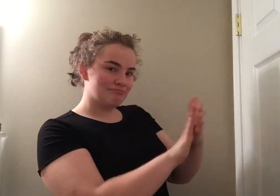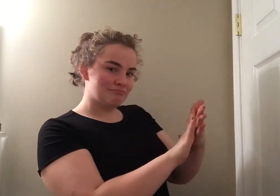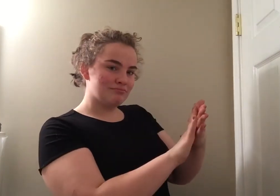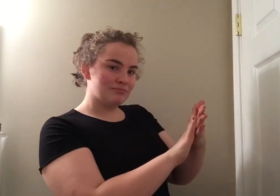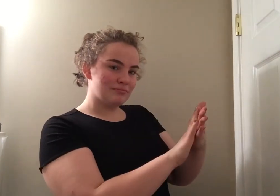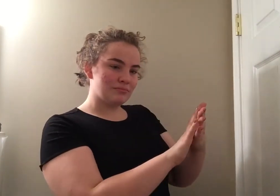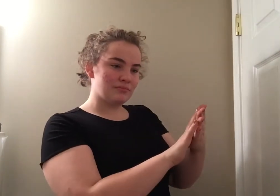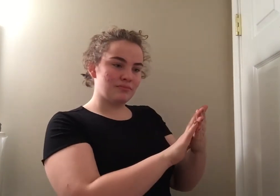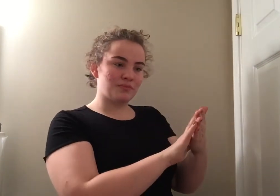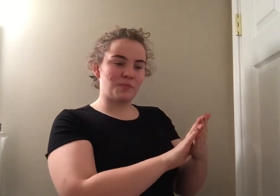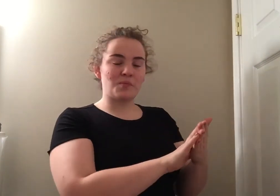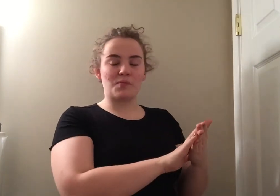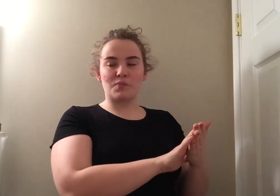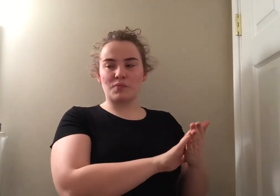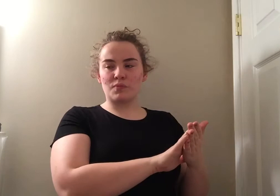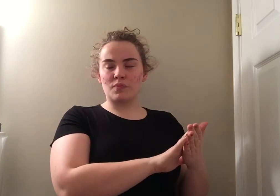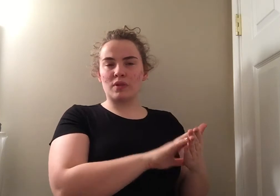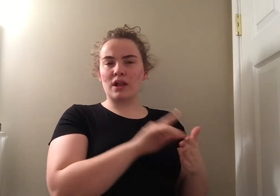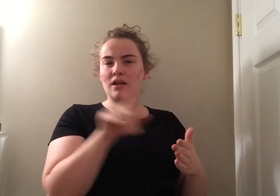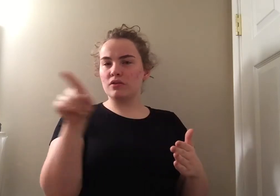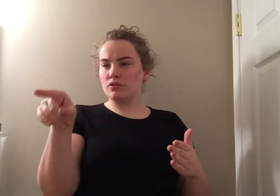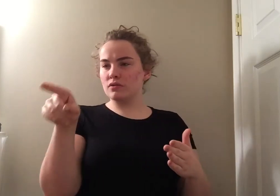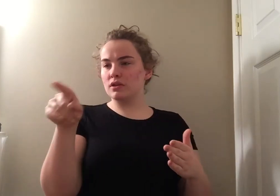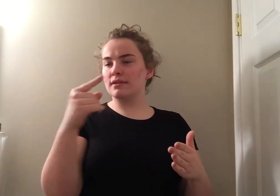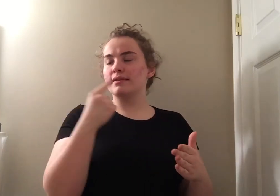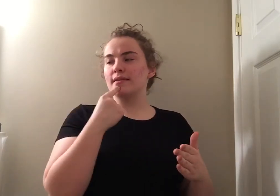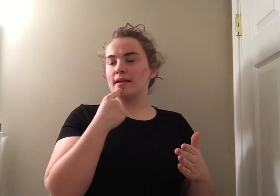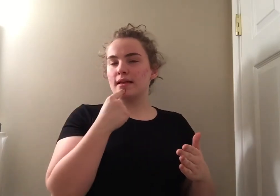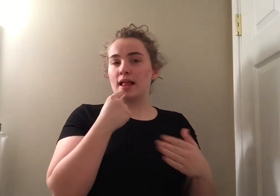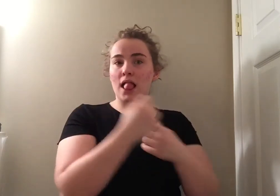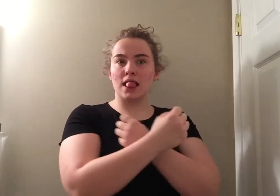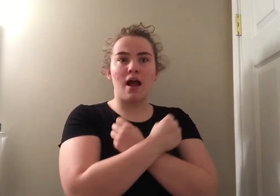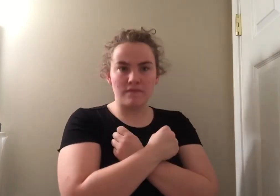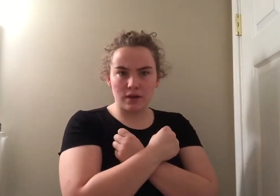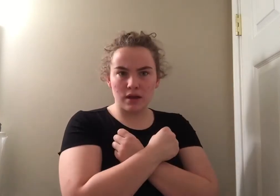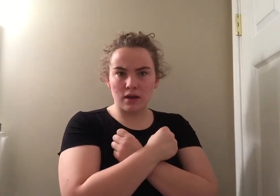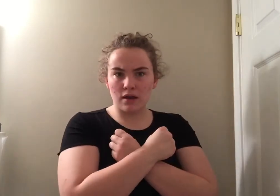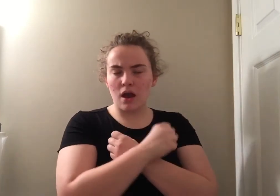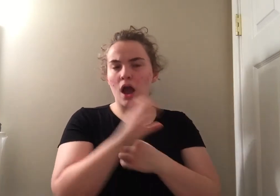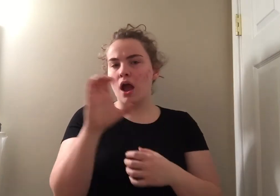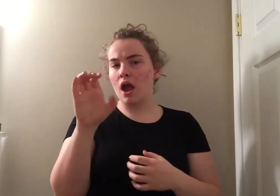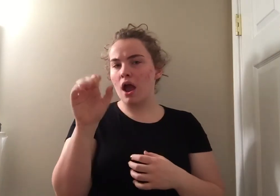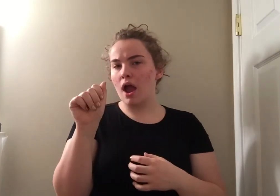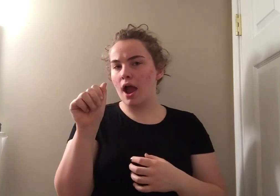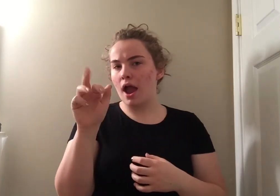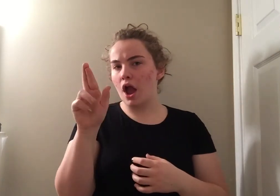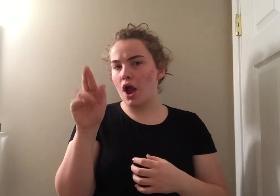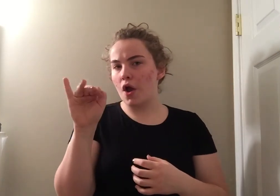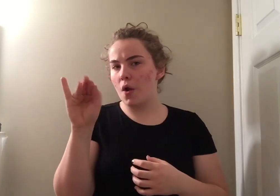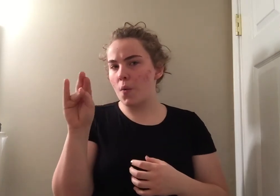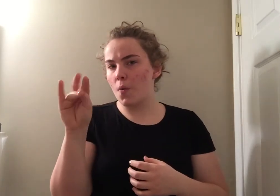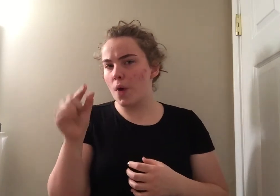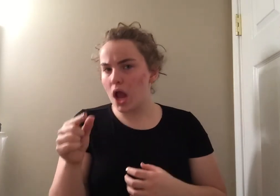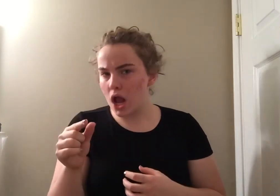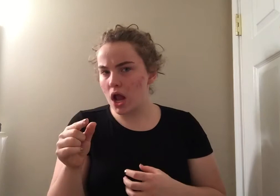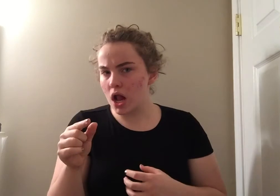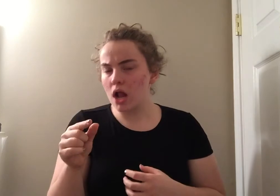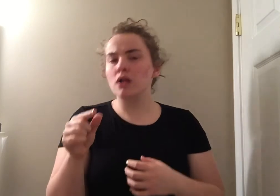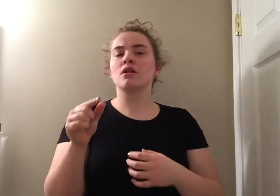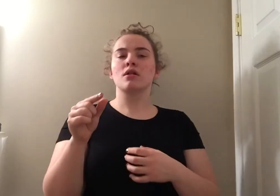Mayana shared loving. No, I didn't. Loving, caring. Let's put both of those. Okay? Loving and caring in the first character trait